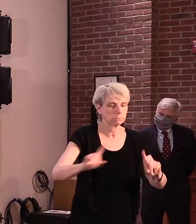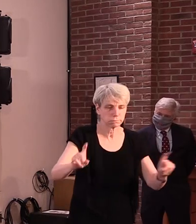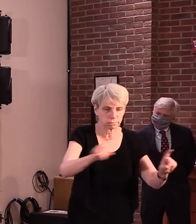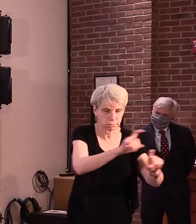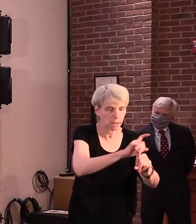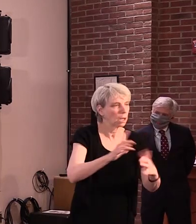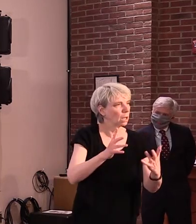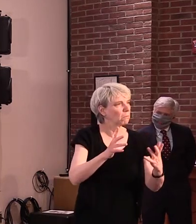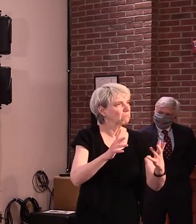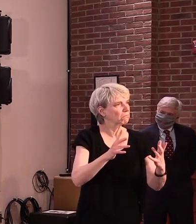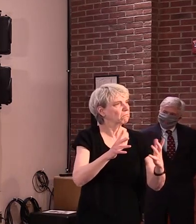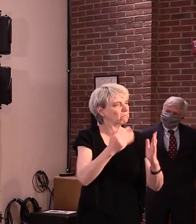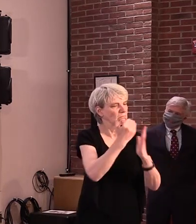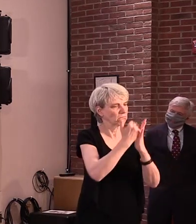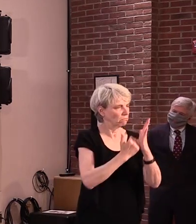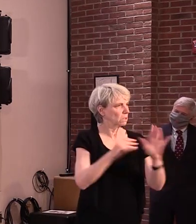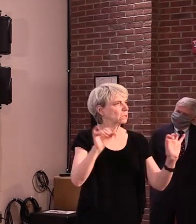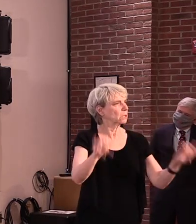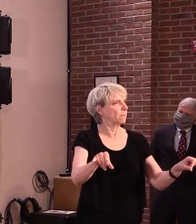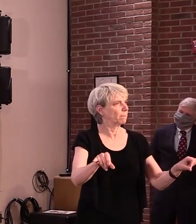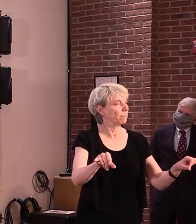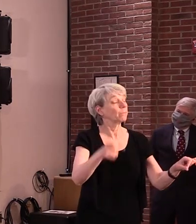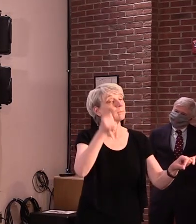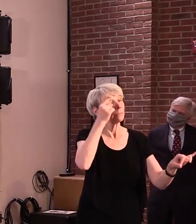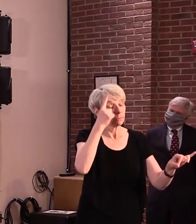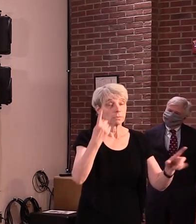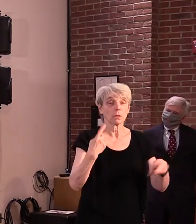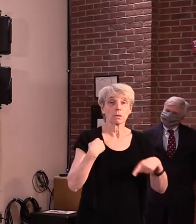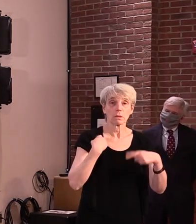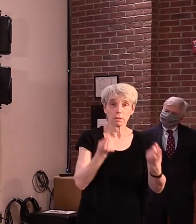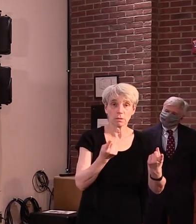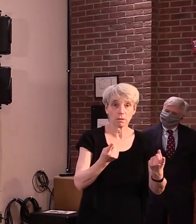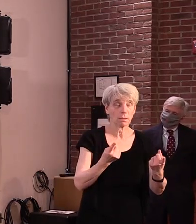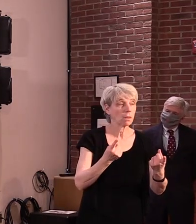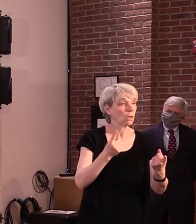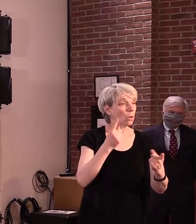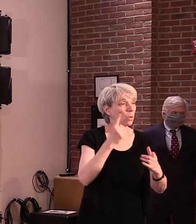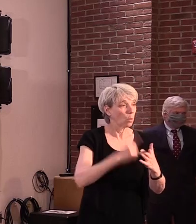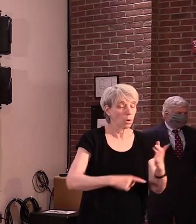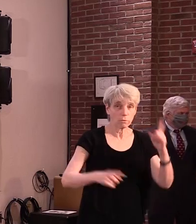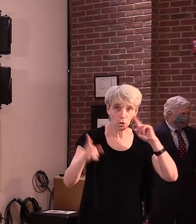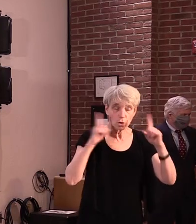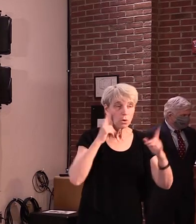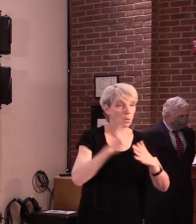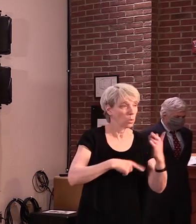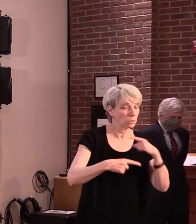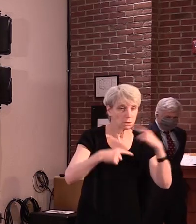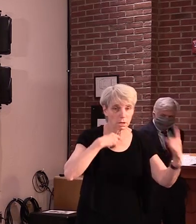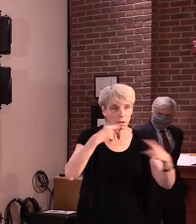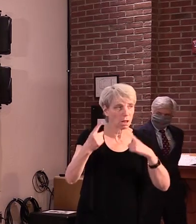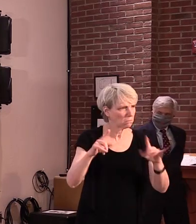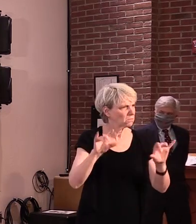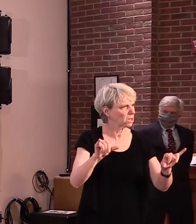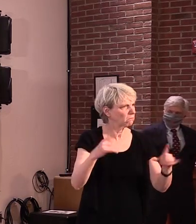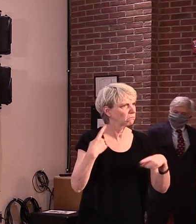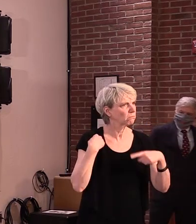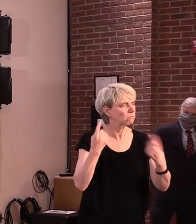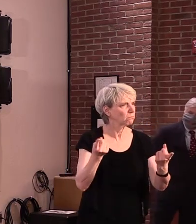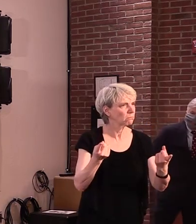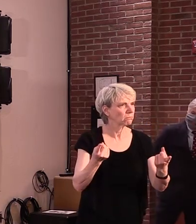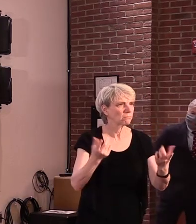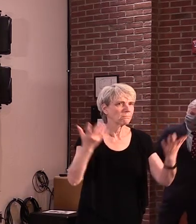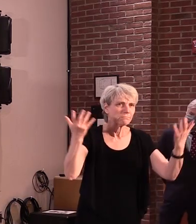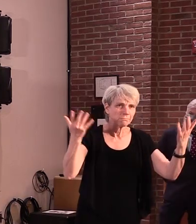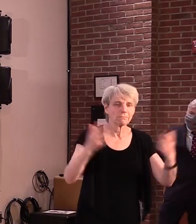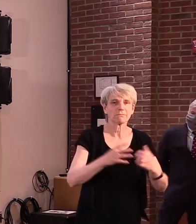hygiene. Fortunately, much of the guidance has been very consistent in terms of not a lot of novel